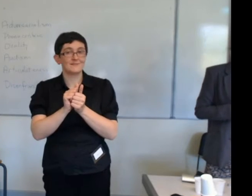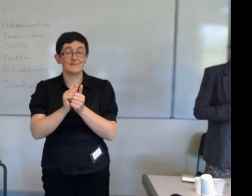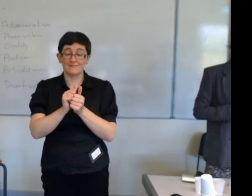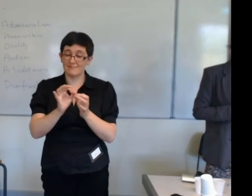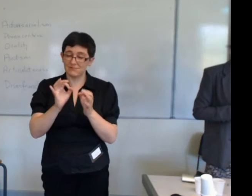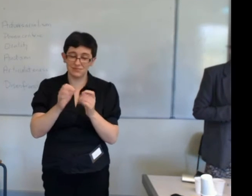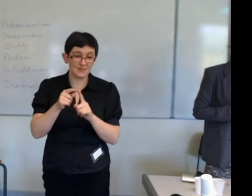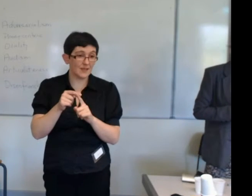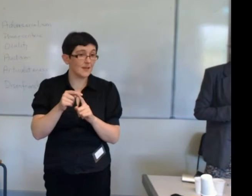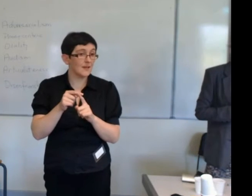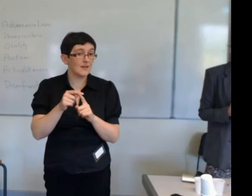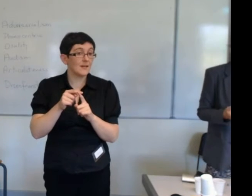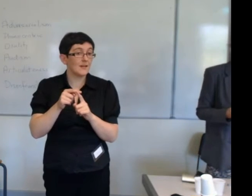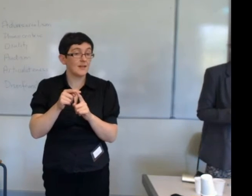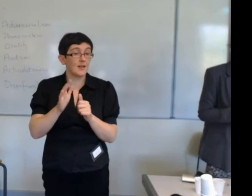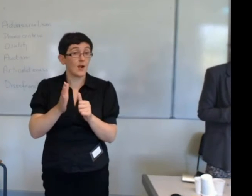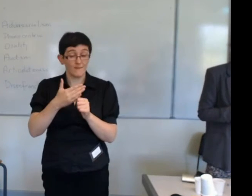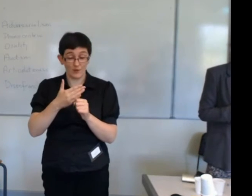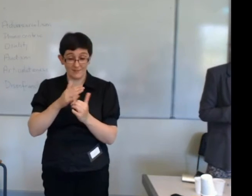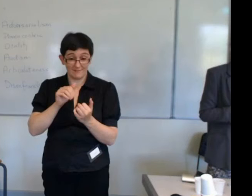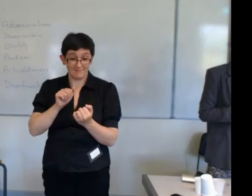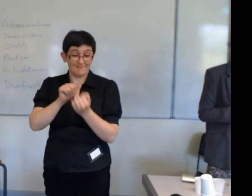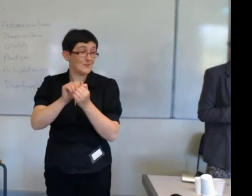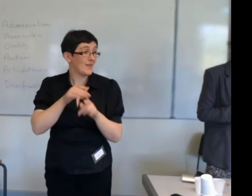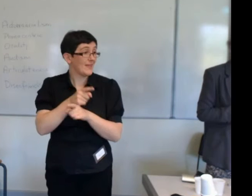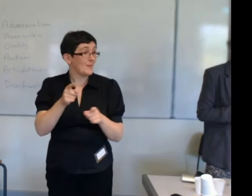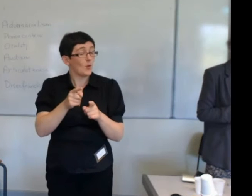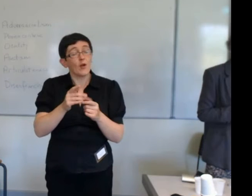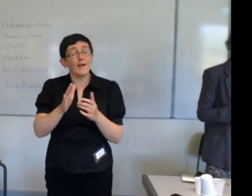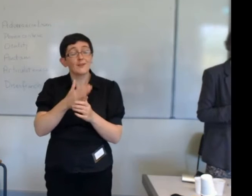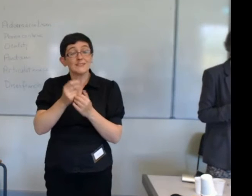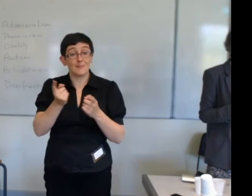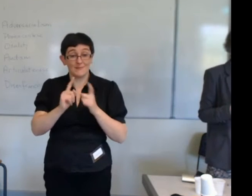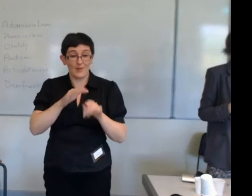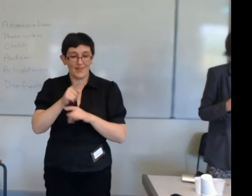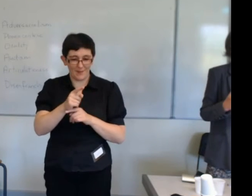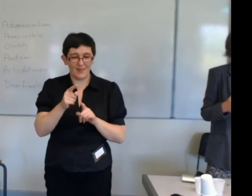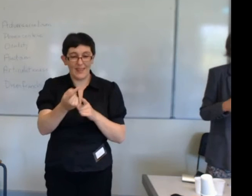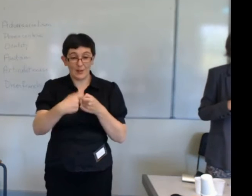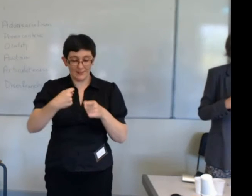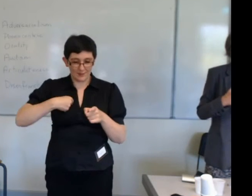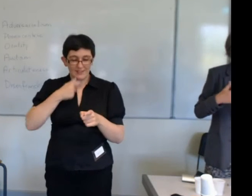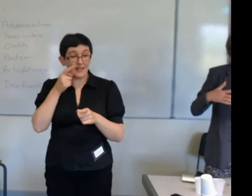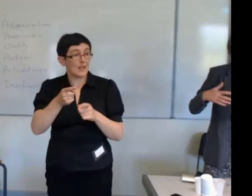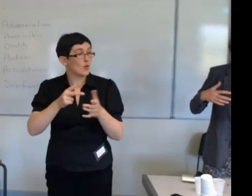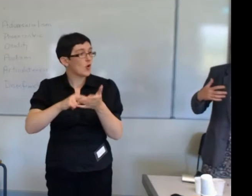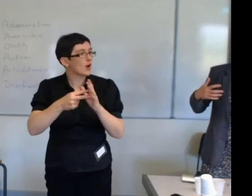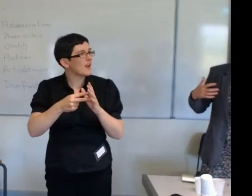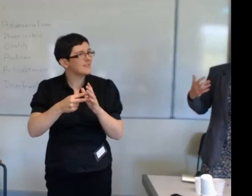And our first interaction with them was when they contacted us to say they were organising an event during the 16 days of action against